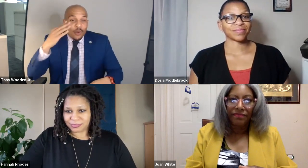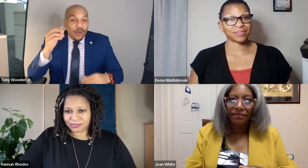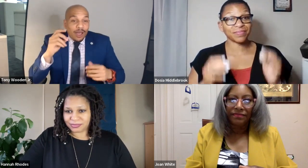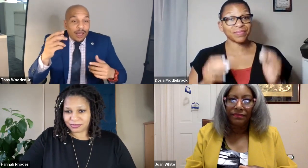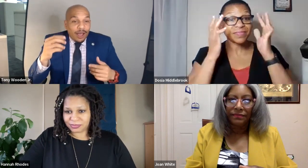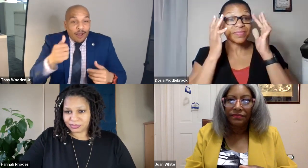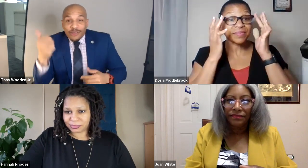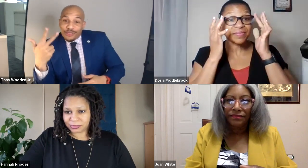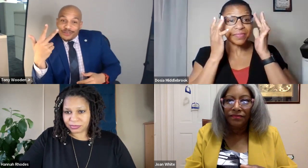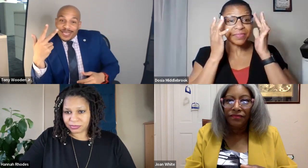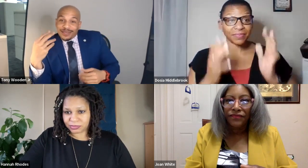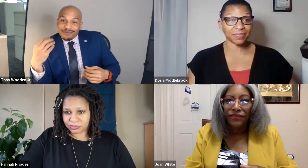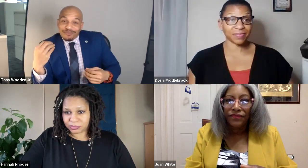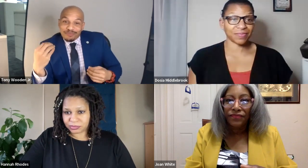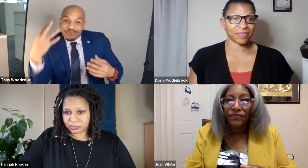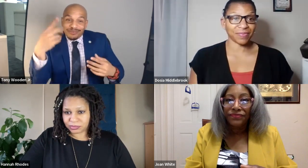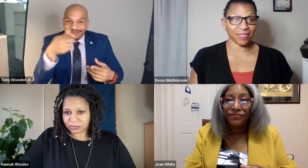No problem. So we're